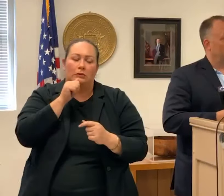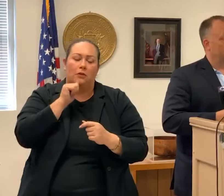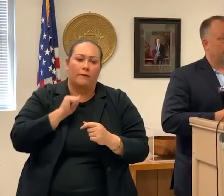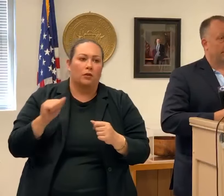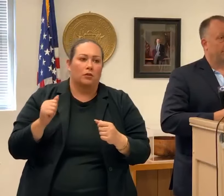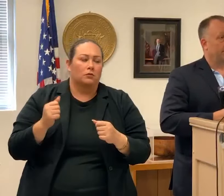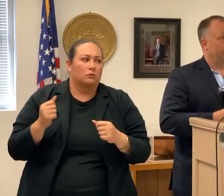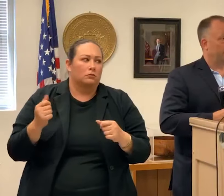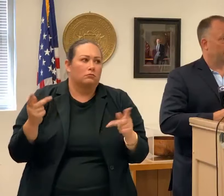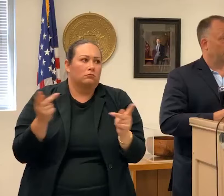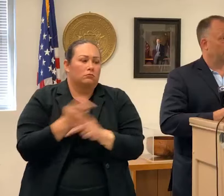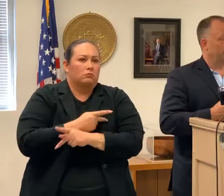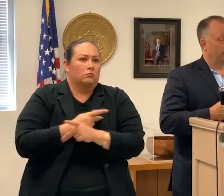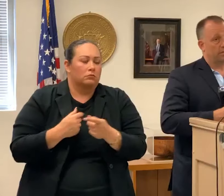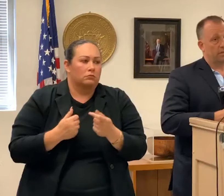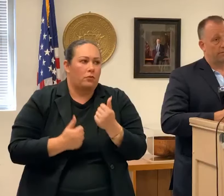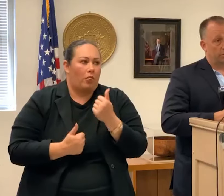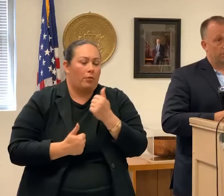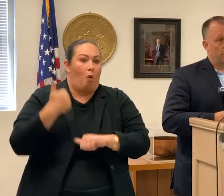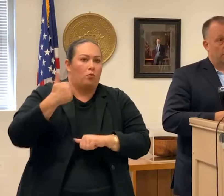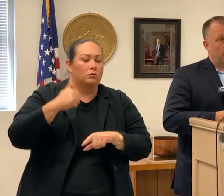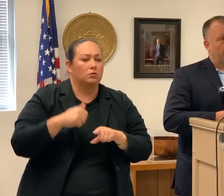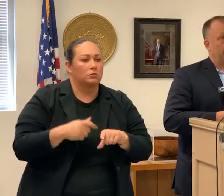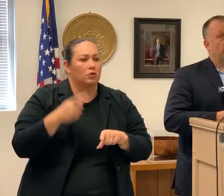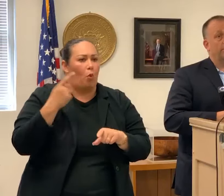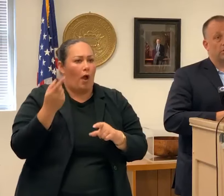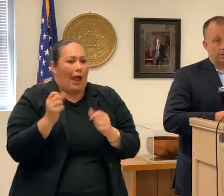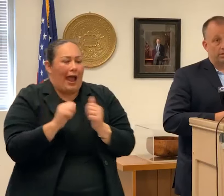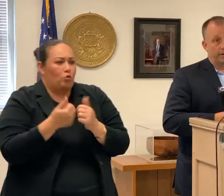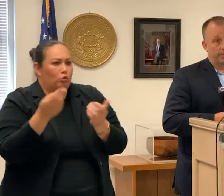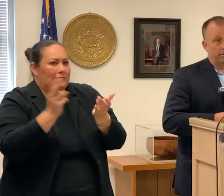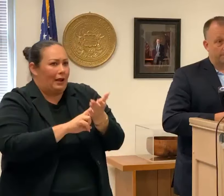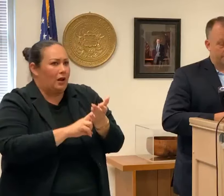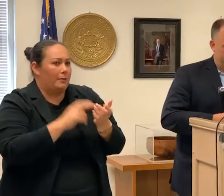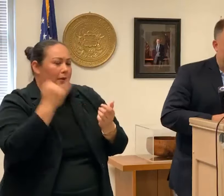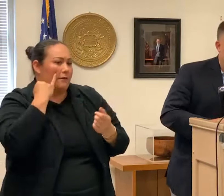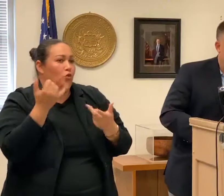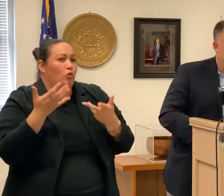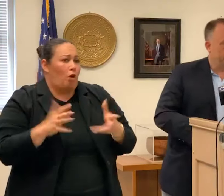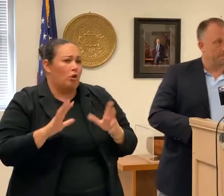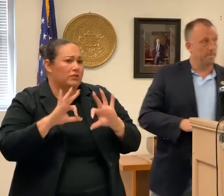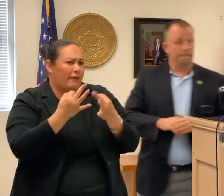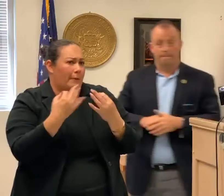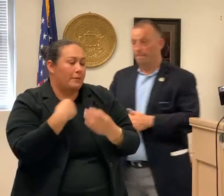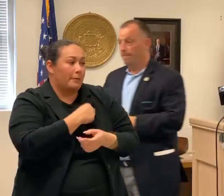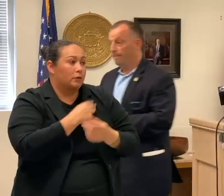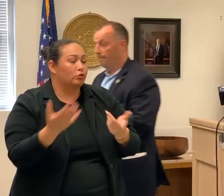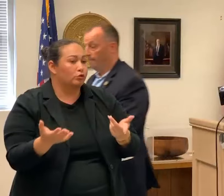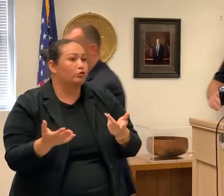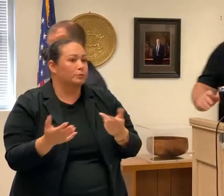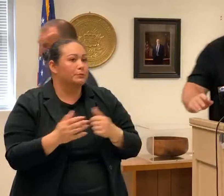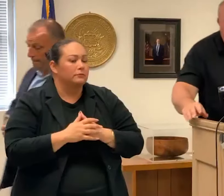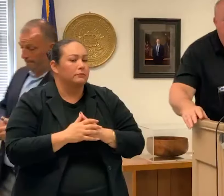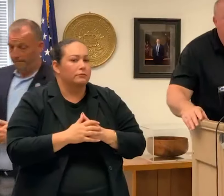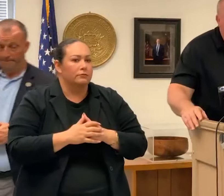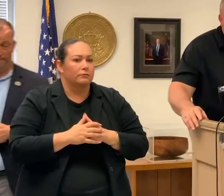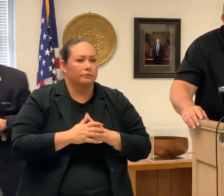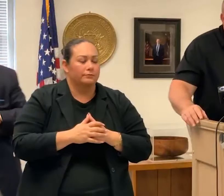can sign up and avail themselves if they lost a loved one. That will come in early November. Just wanted to add, if I could,